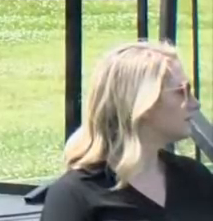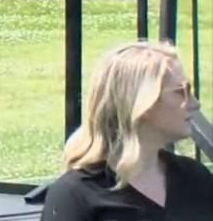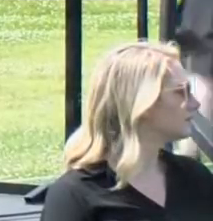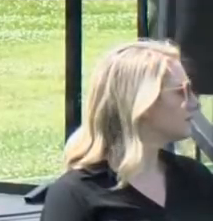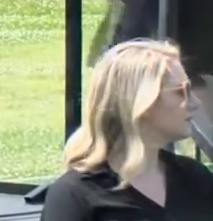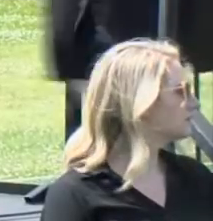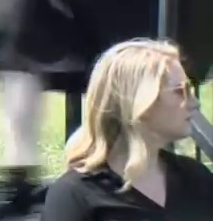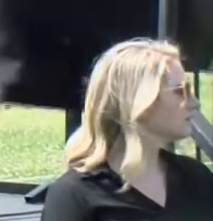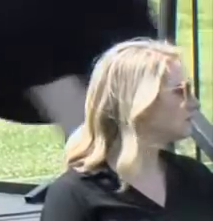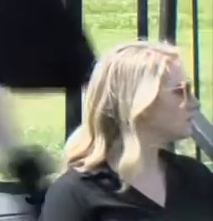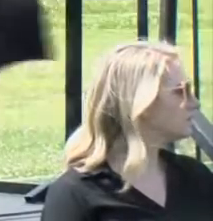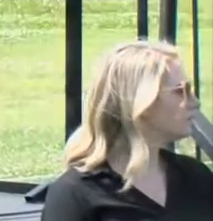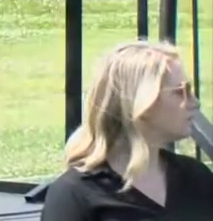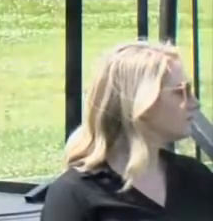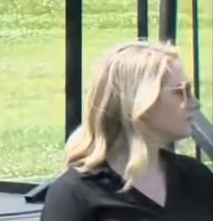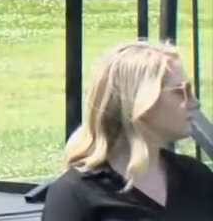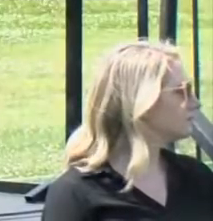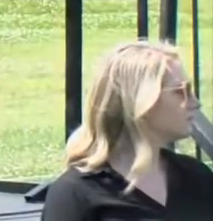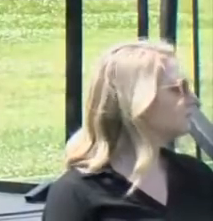Jillian Caranci,